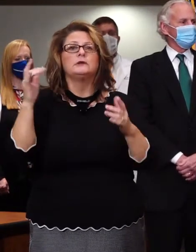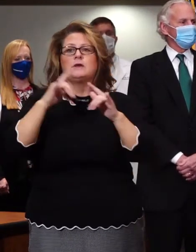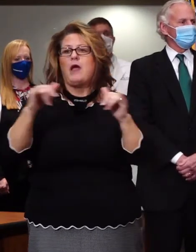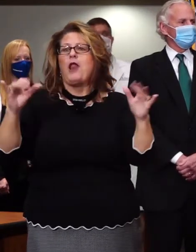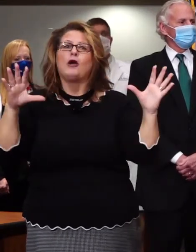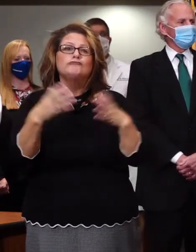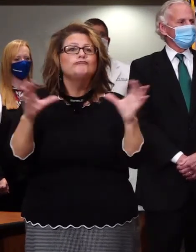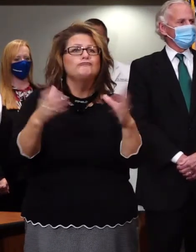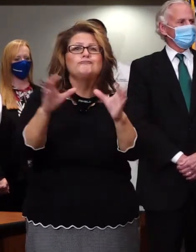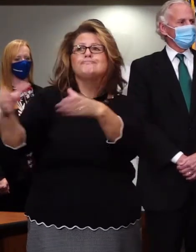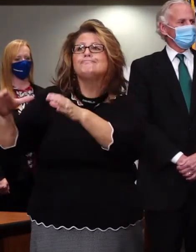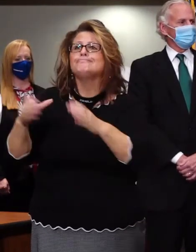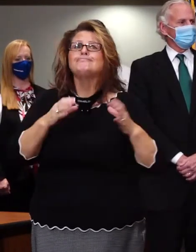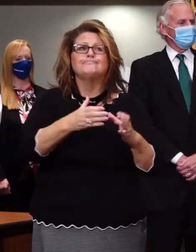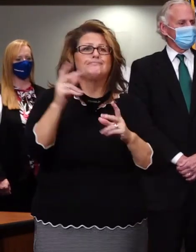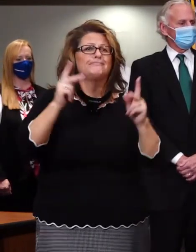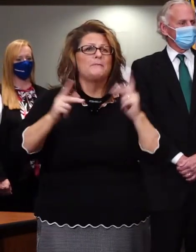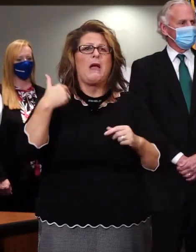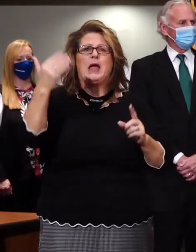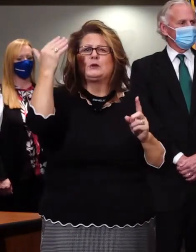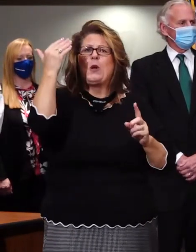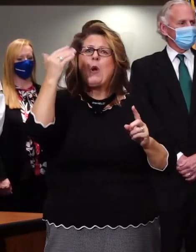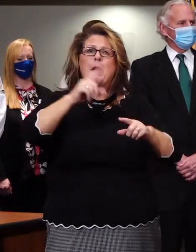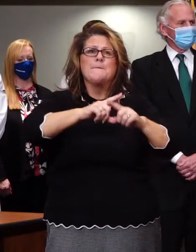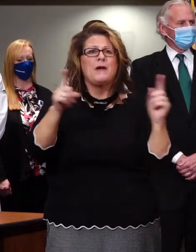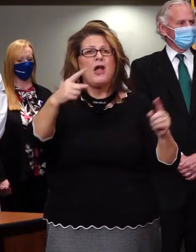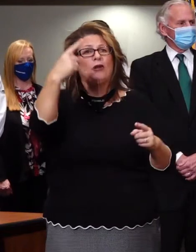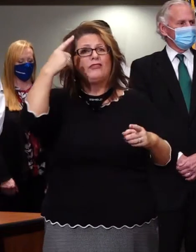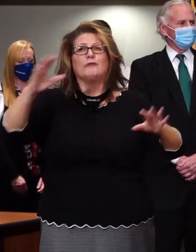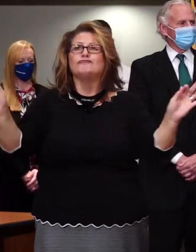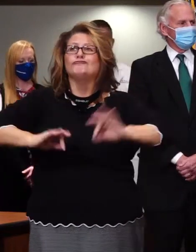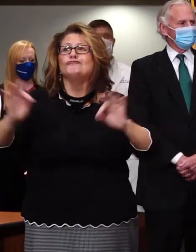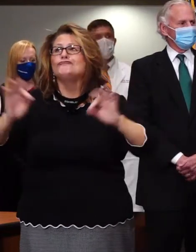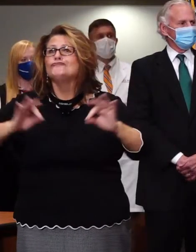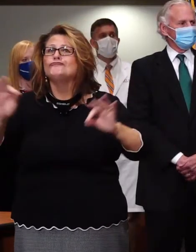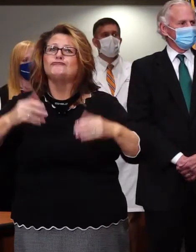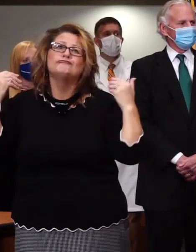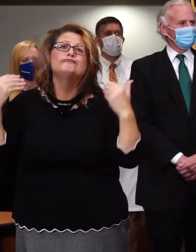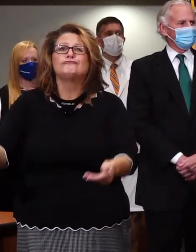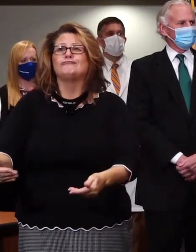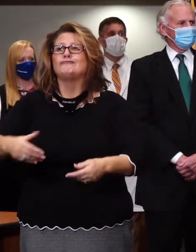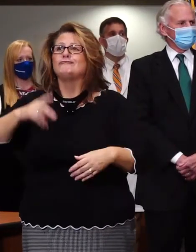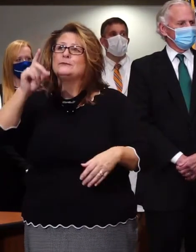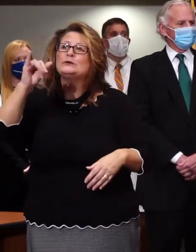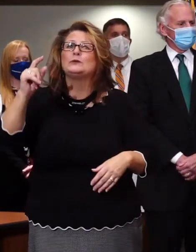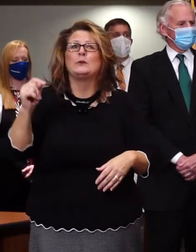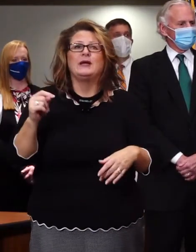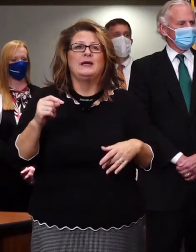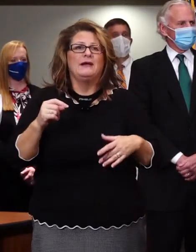done. But we've come too far, and so many people have sacrificed too much for us to falter